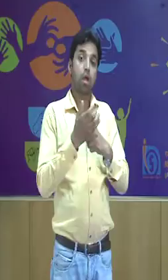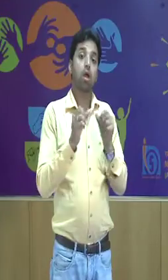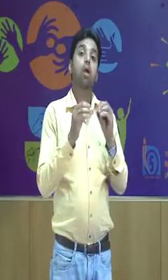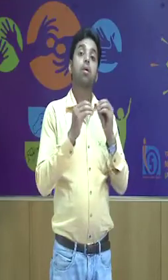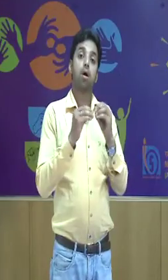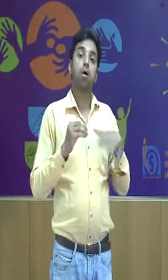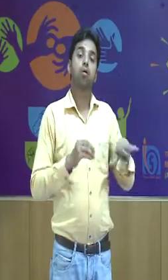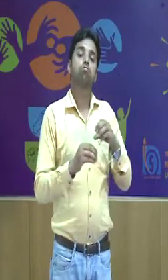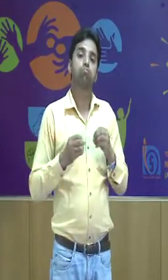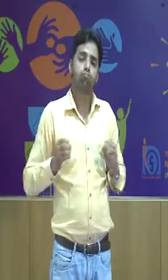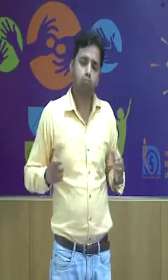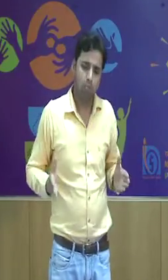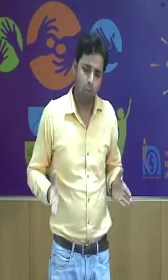brought this custom to India,